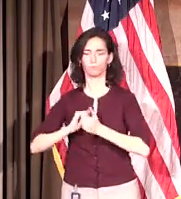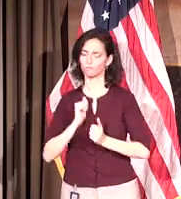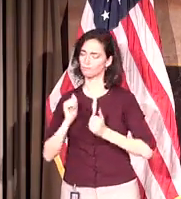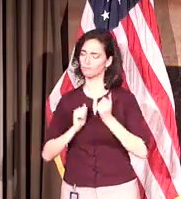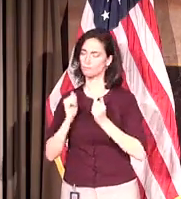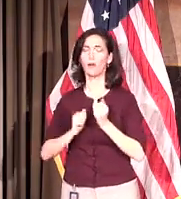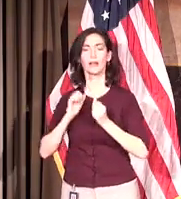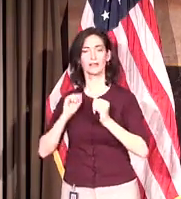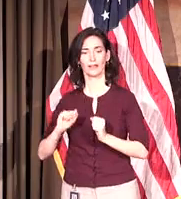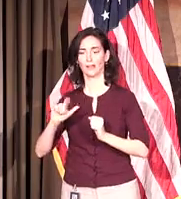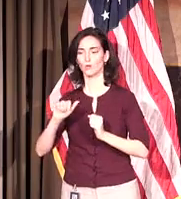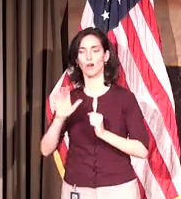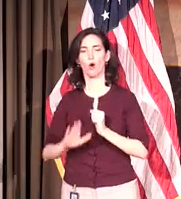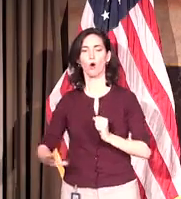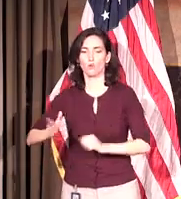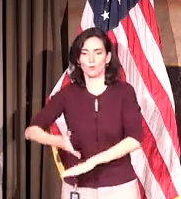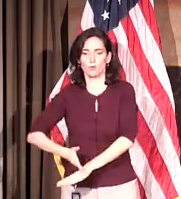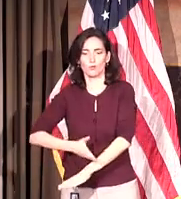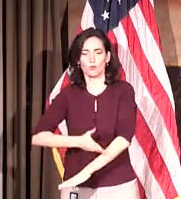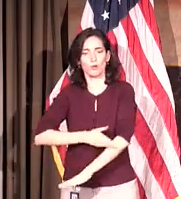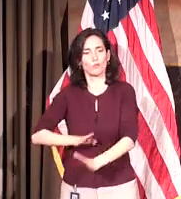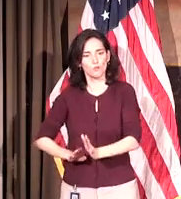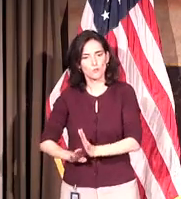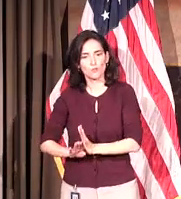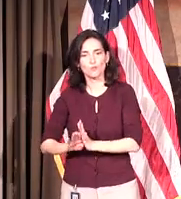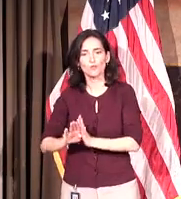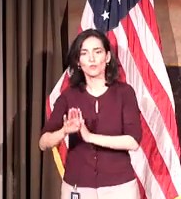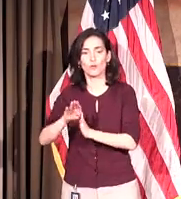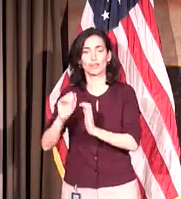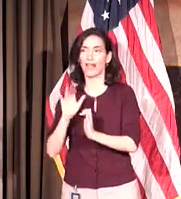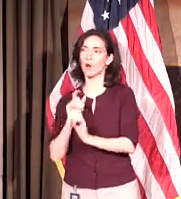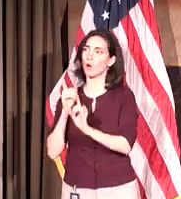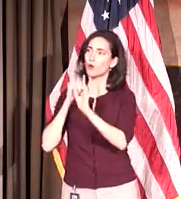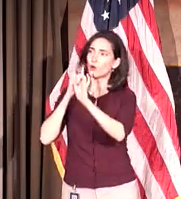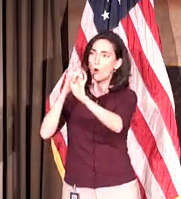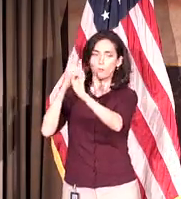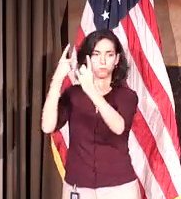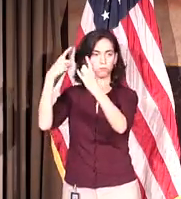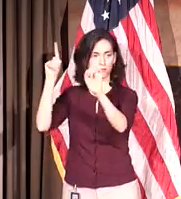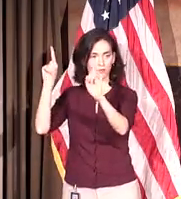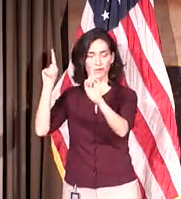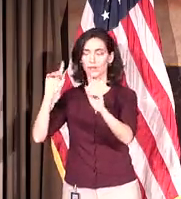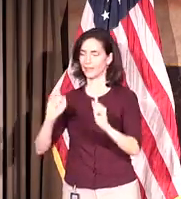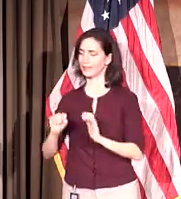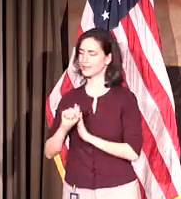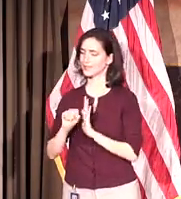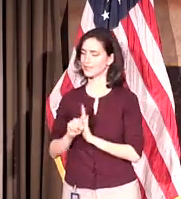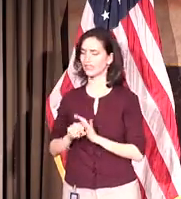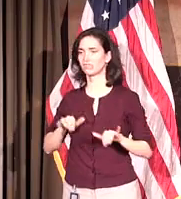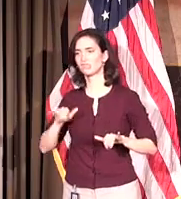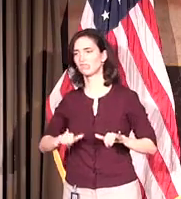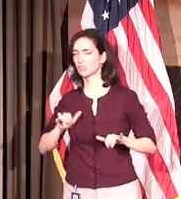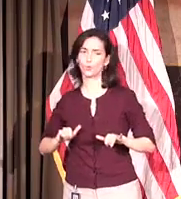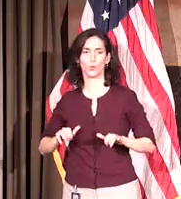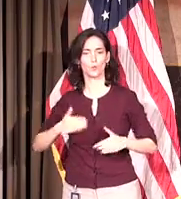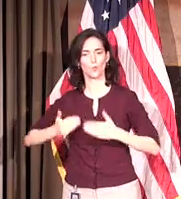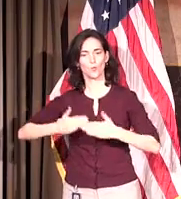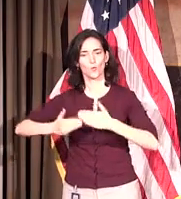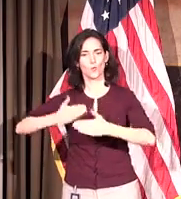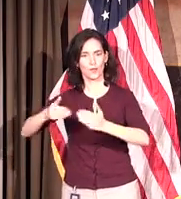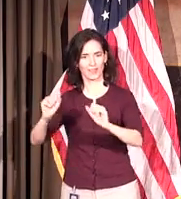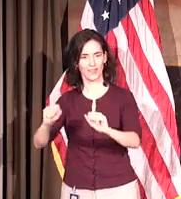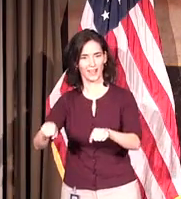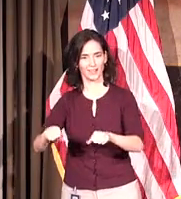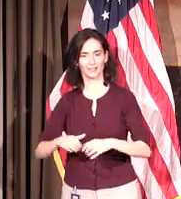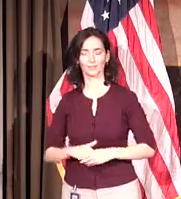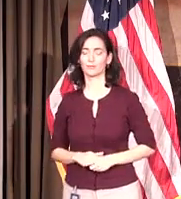better and that we can accomplish our goals and move our state forward. I didn't want